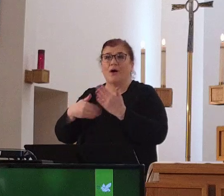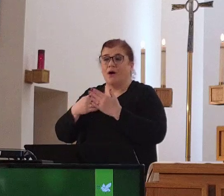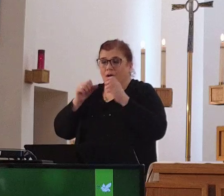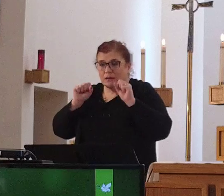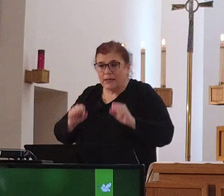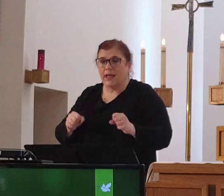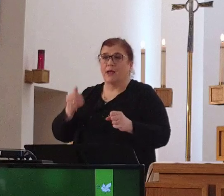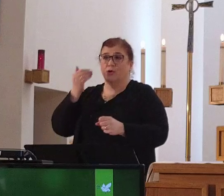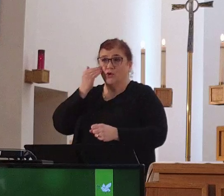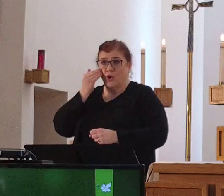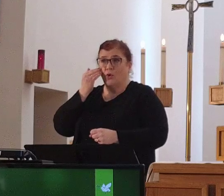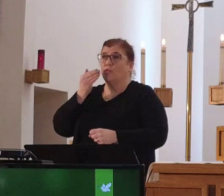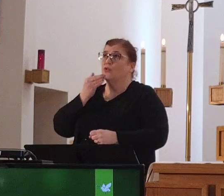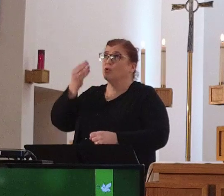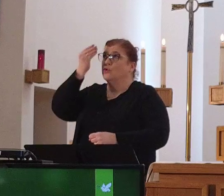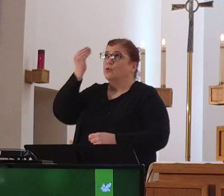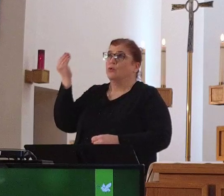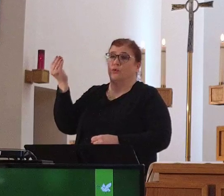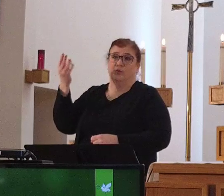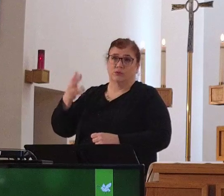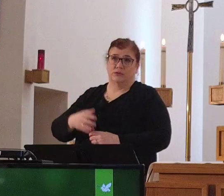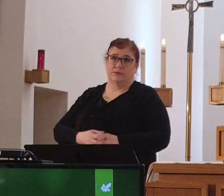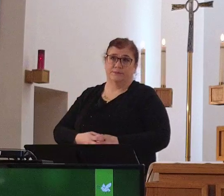might know this good news.